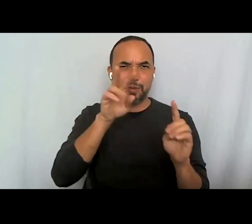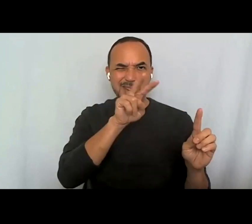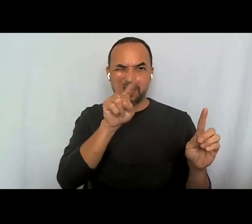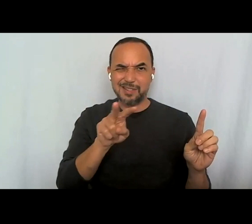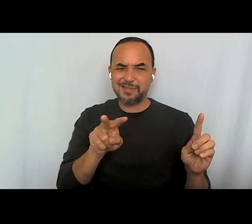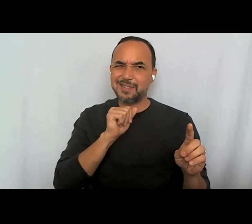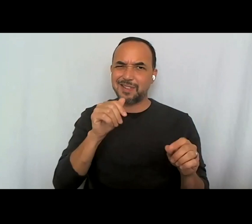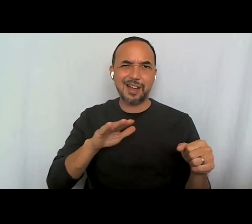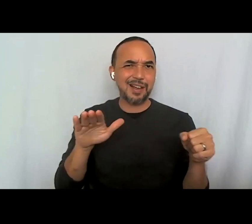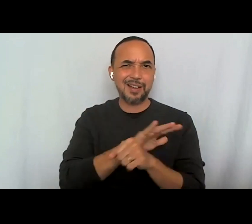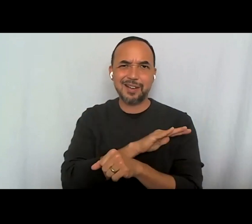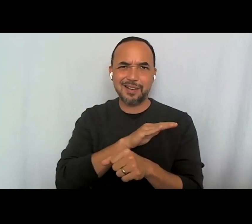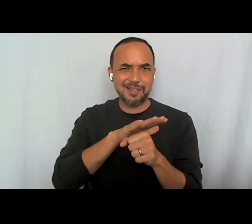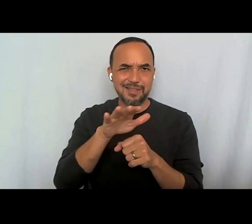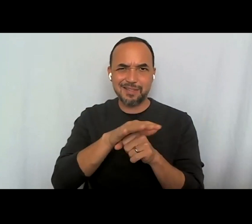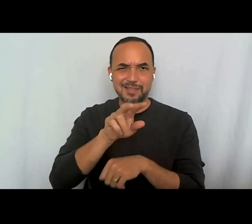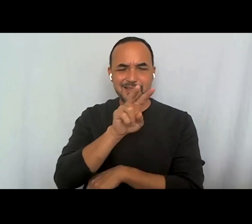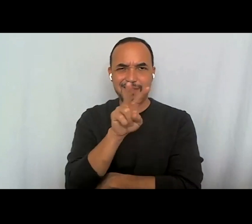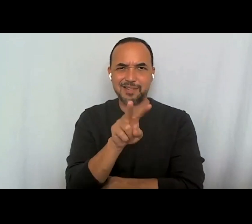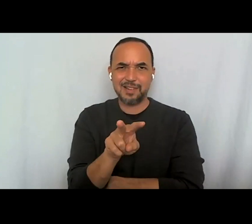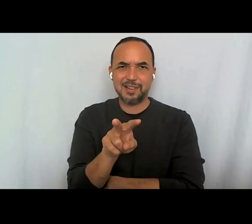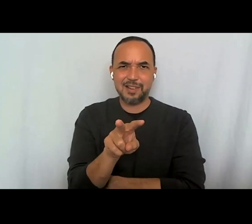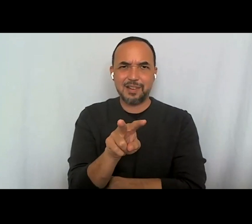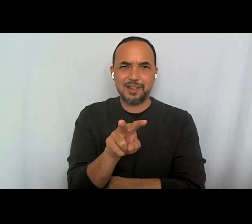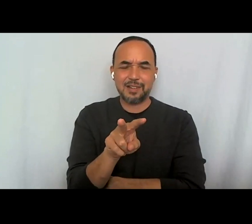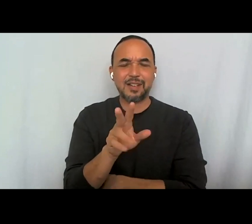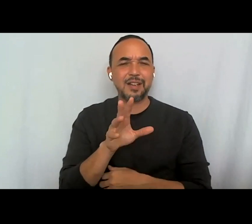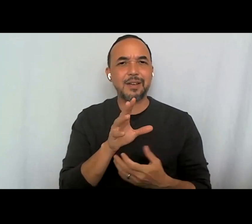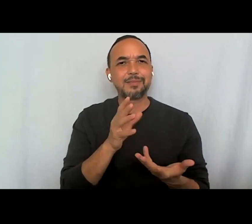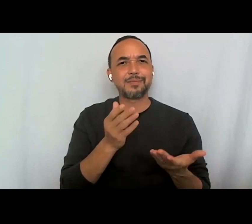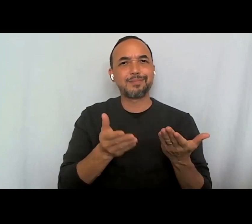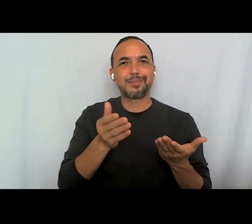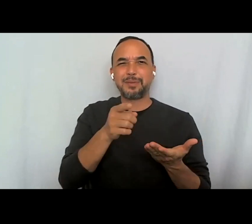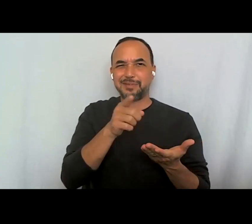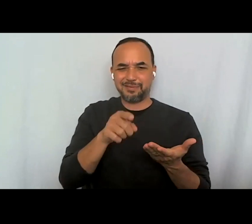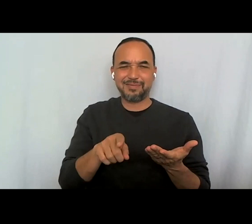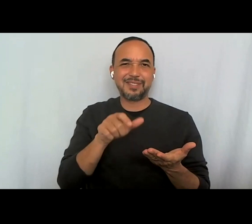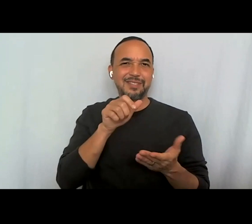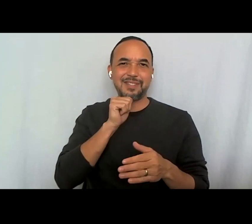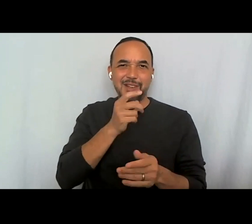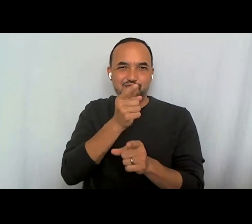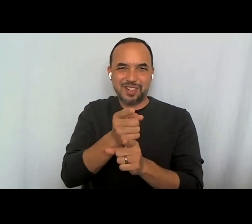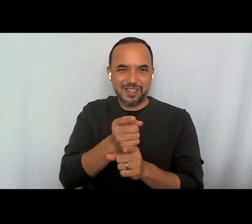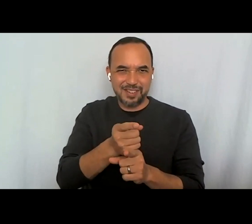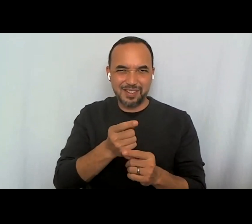and it might not be right, and it might be misleading.